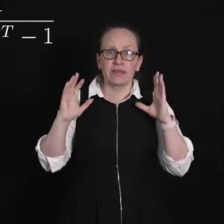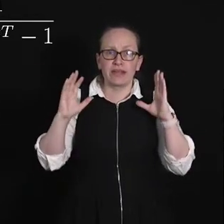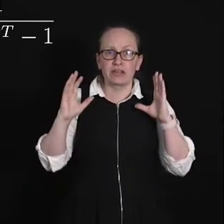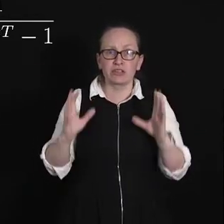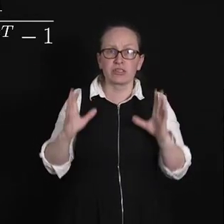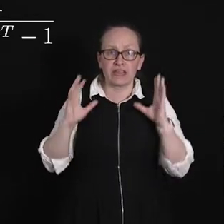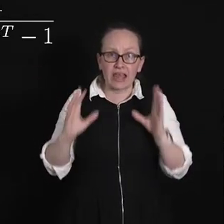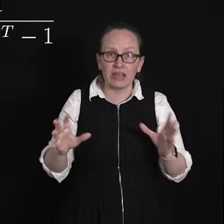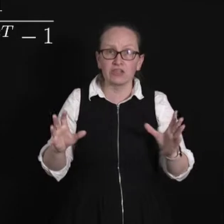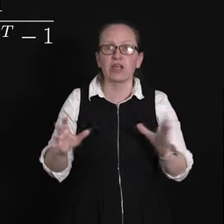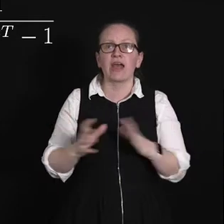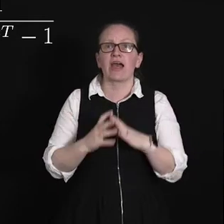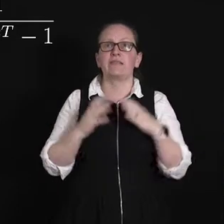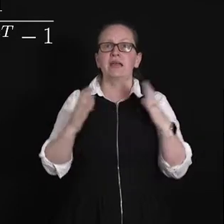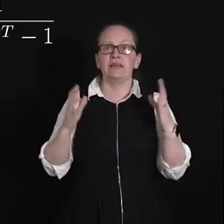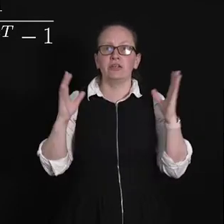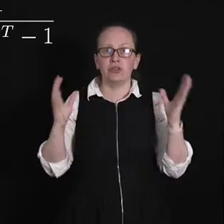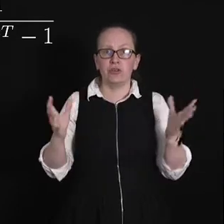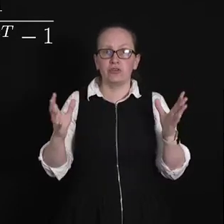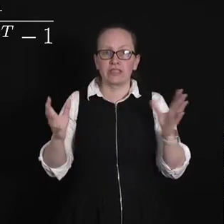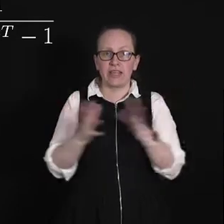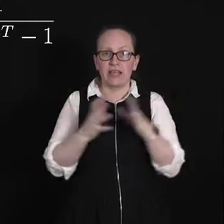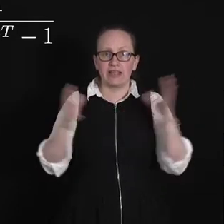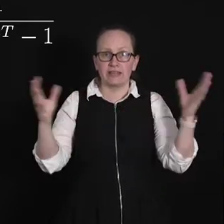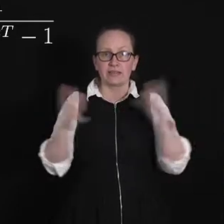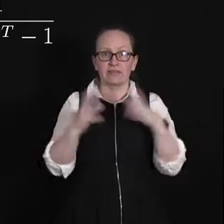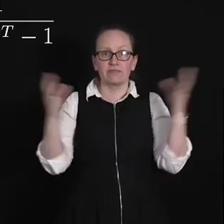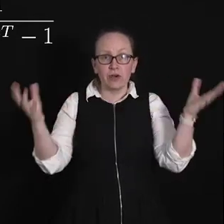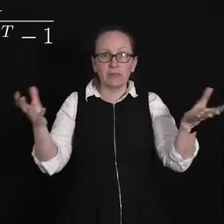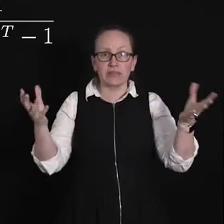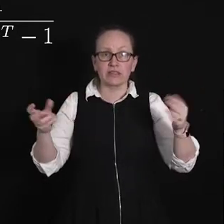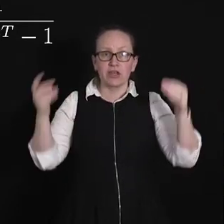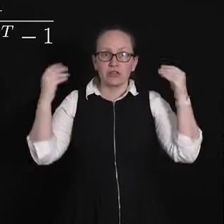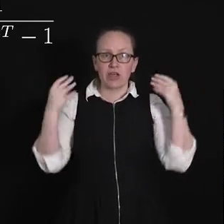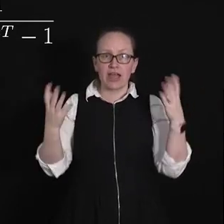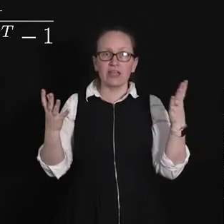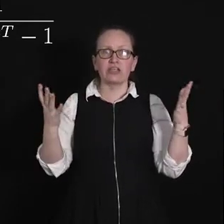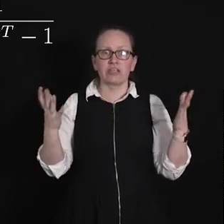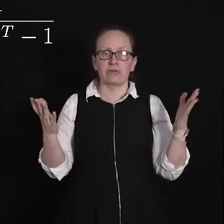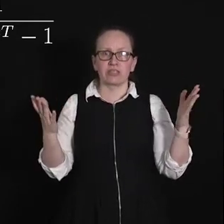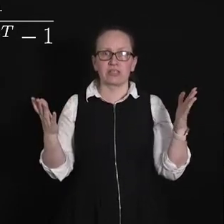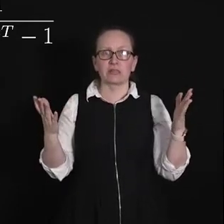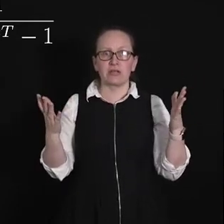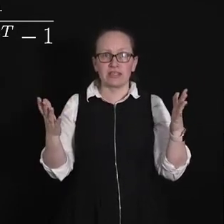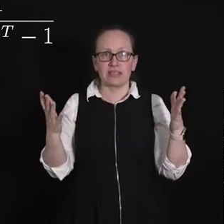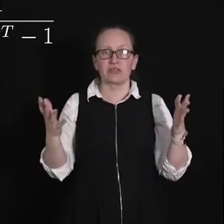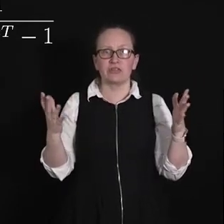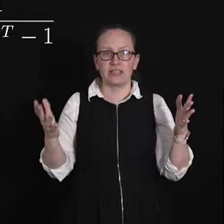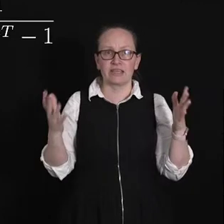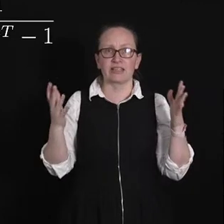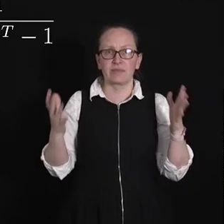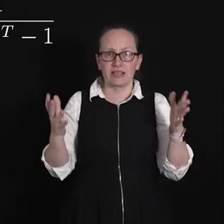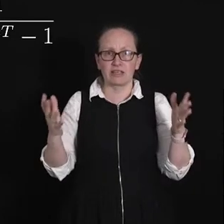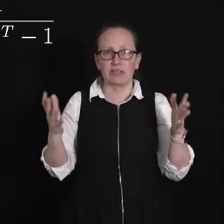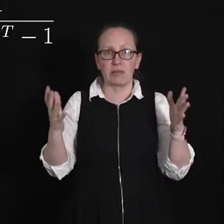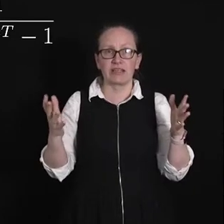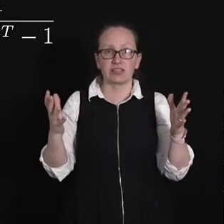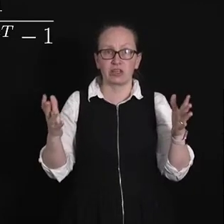that constant H had been used in formulas. So H is equal to 6.626 times 10 to the minus